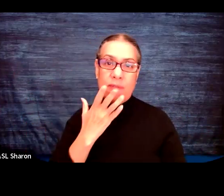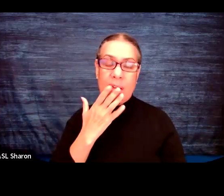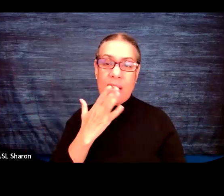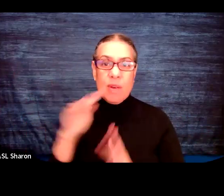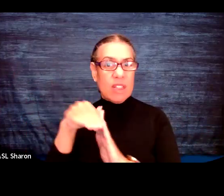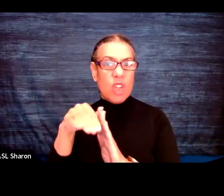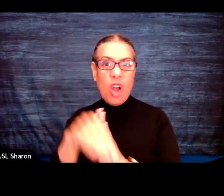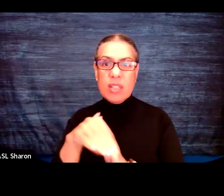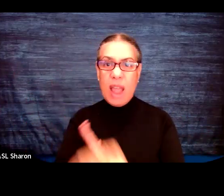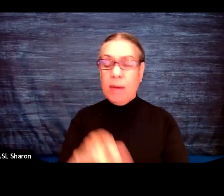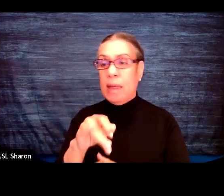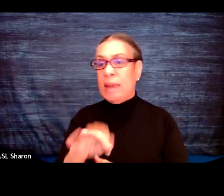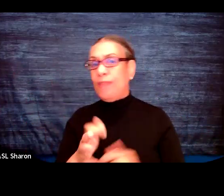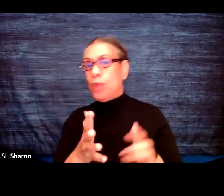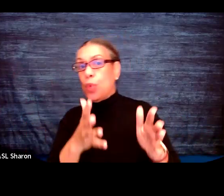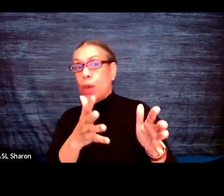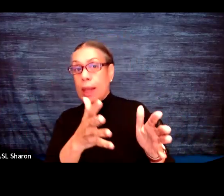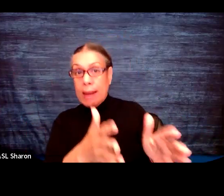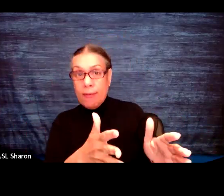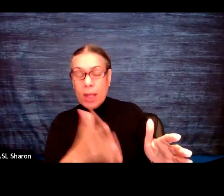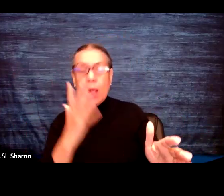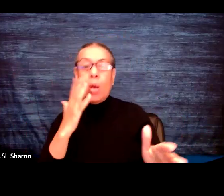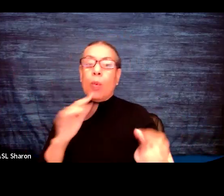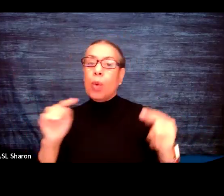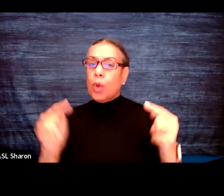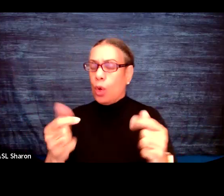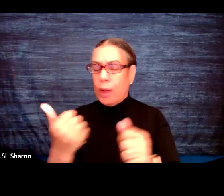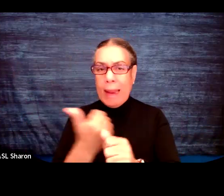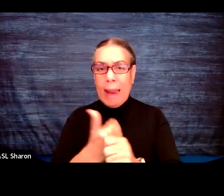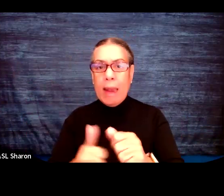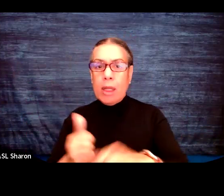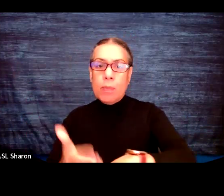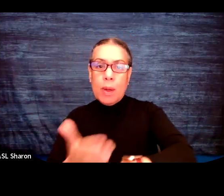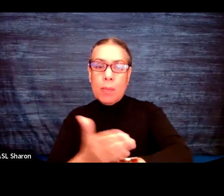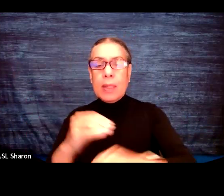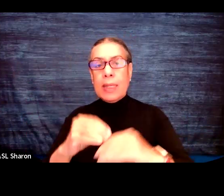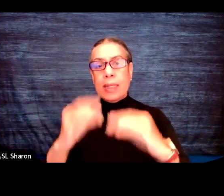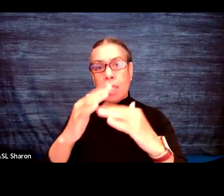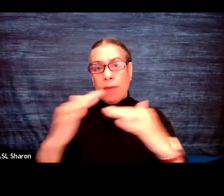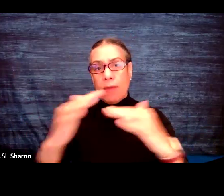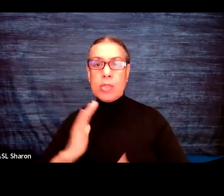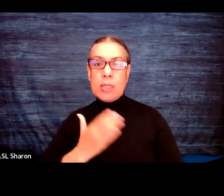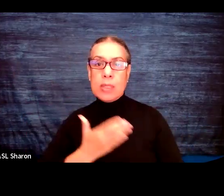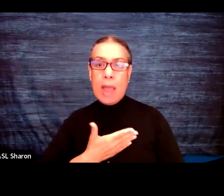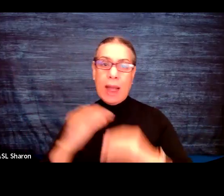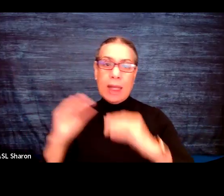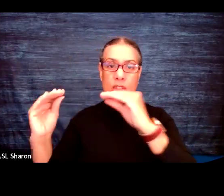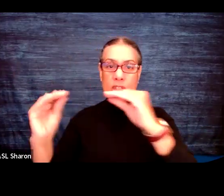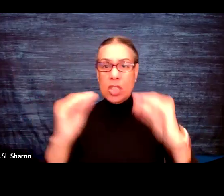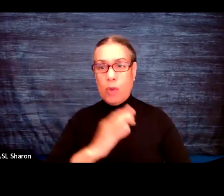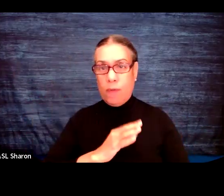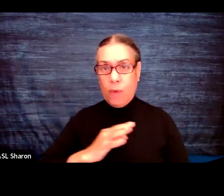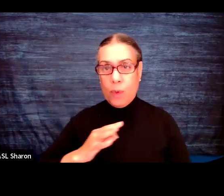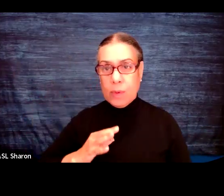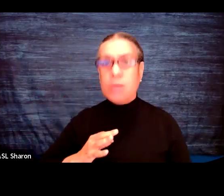if left unaddressed, will undermine any progress made in diversifying our educator workforce with